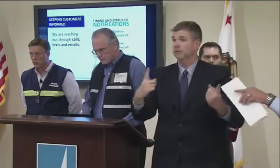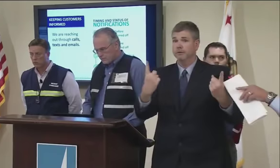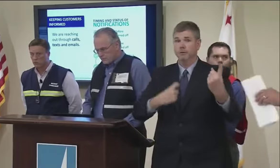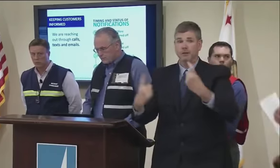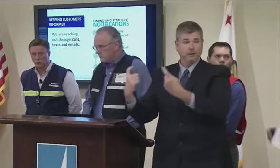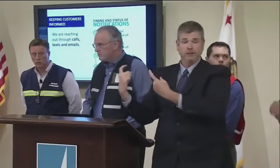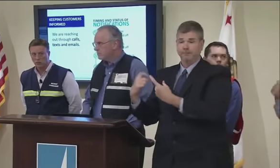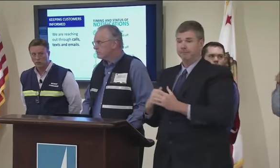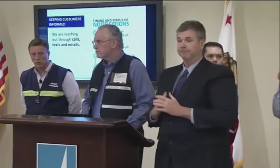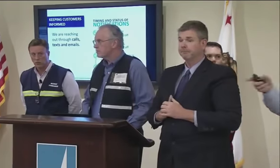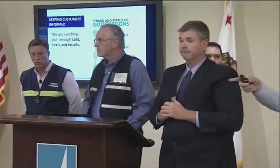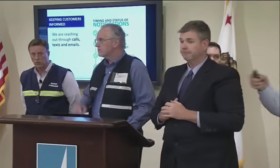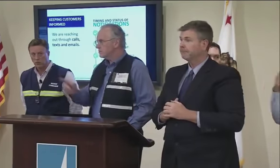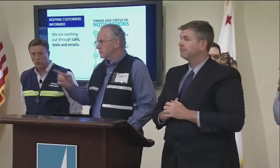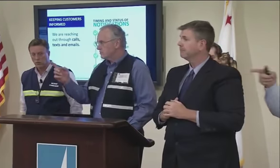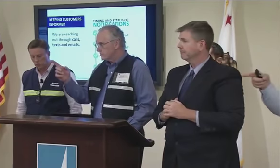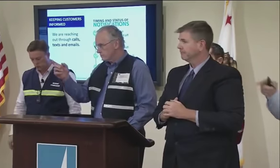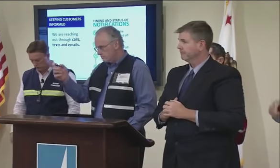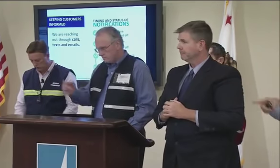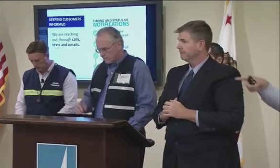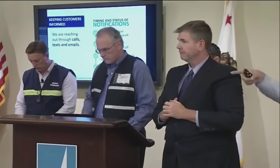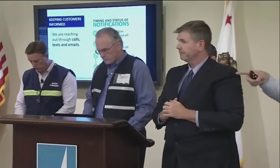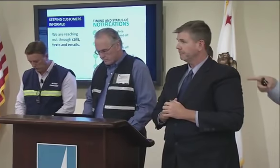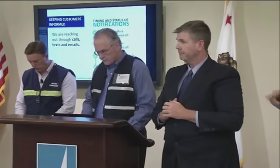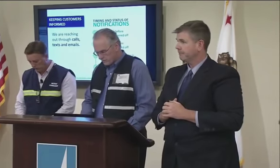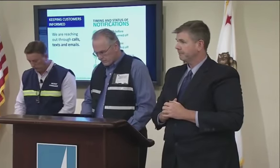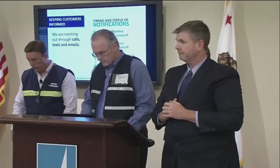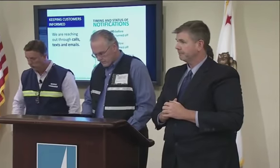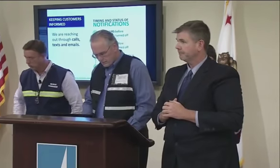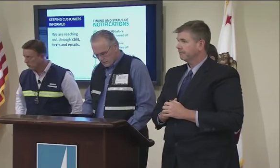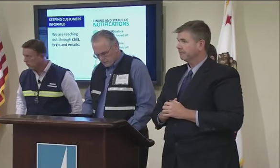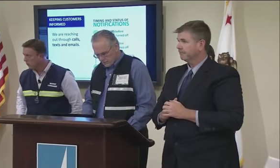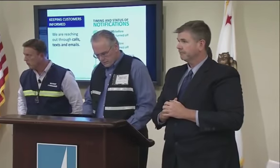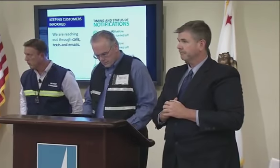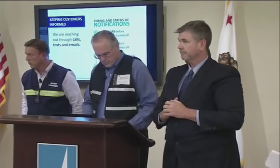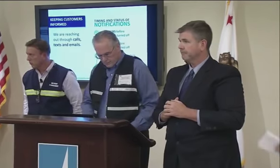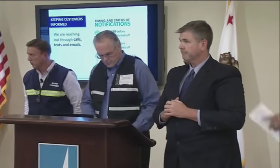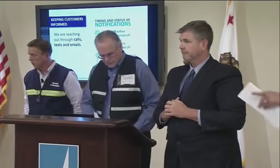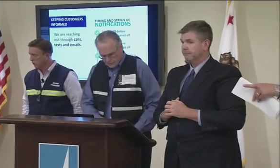Hold on for 1 second. We need to grab a microphone so everybody can hear you. So we'll break.